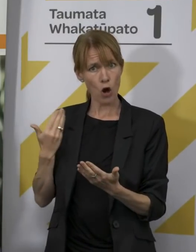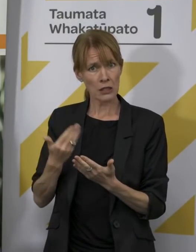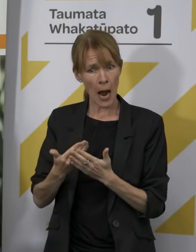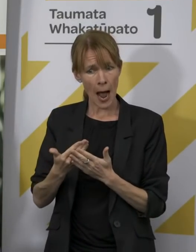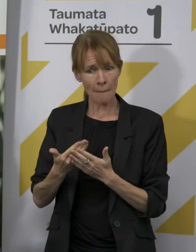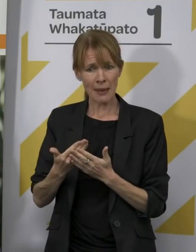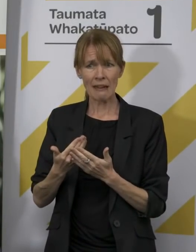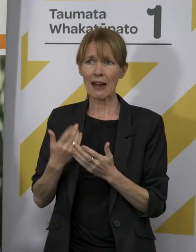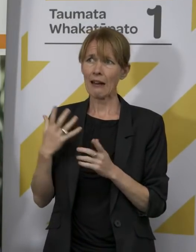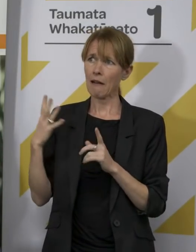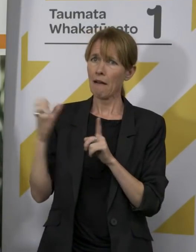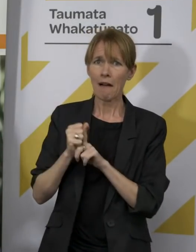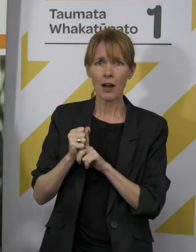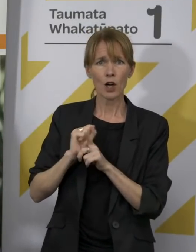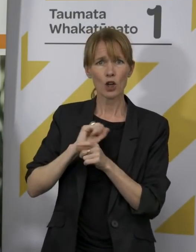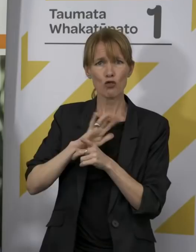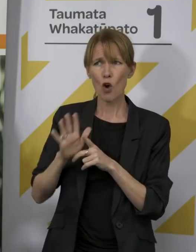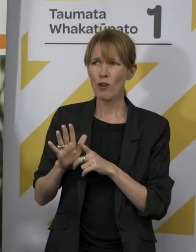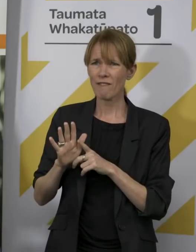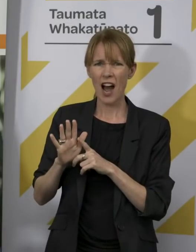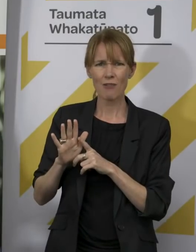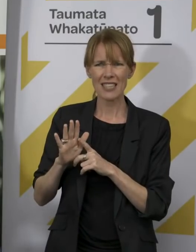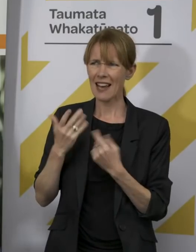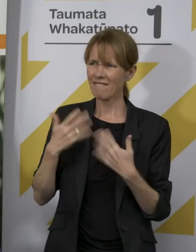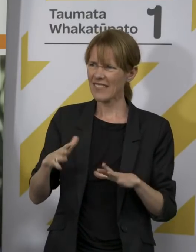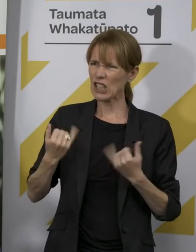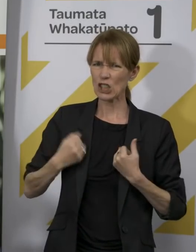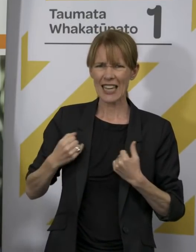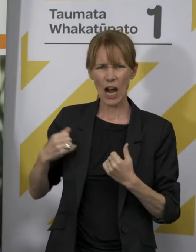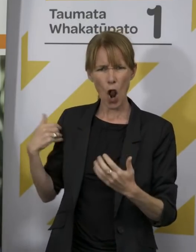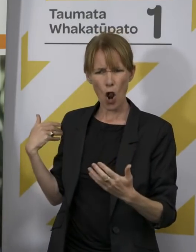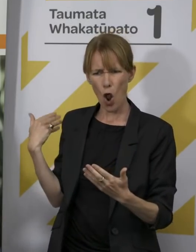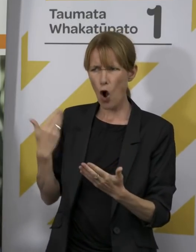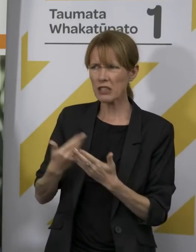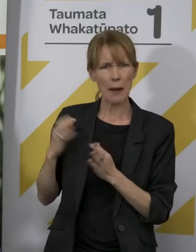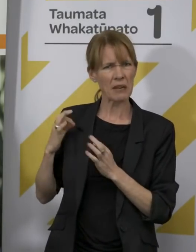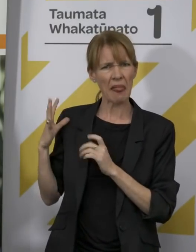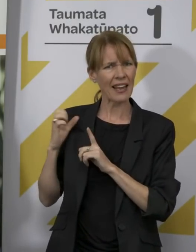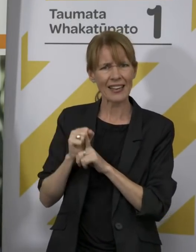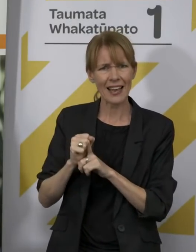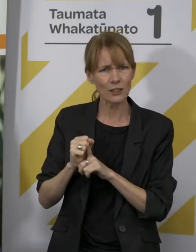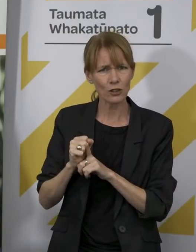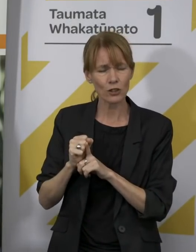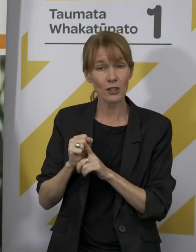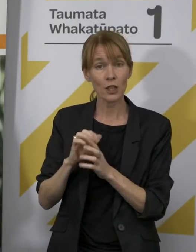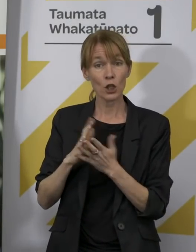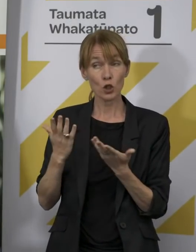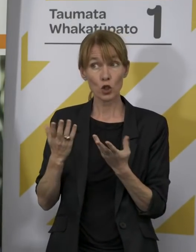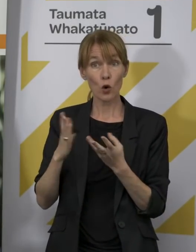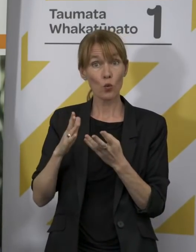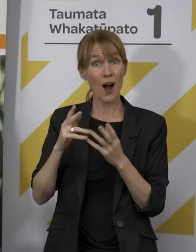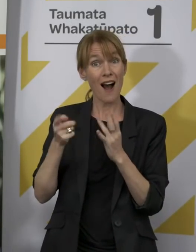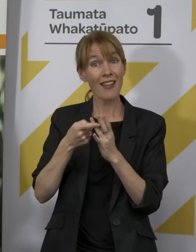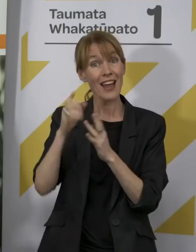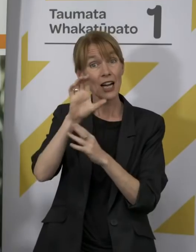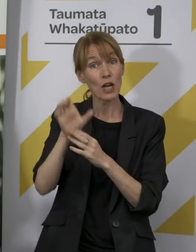in both Singapore and South Korea of these people who get a positive test. So the virus is detectable, but it's very clear, seems very clear from